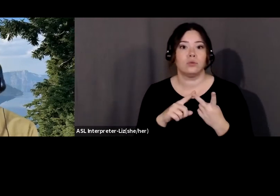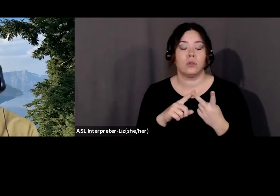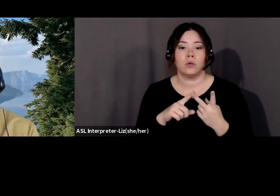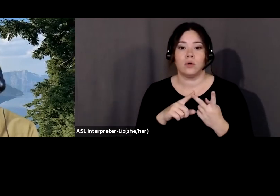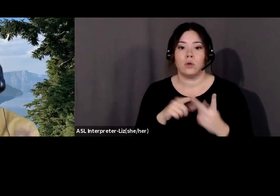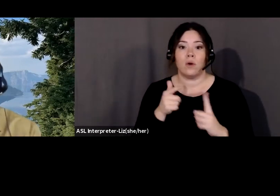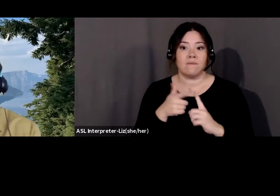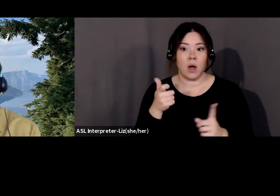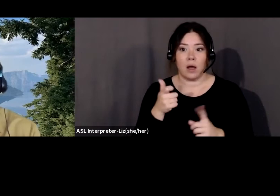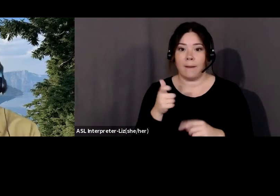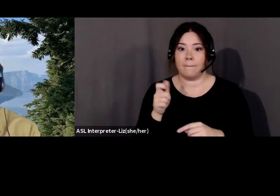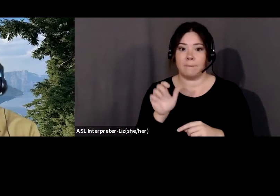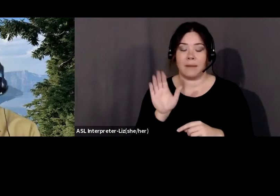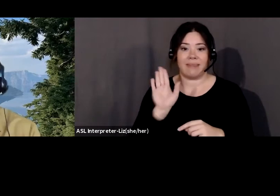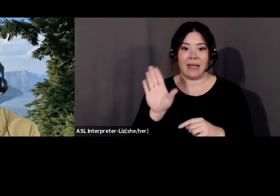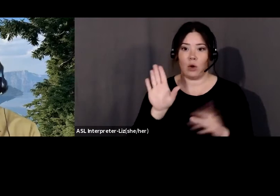of their collective